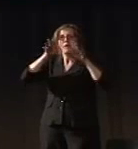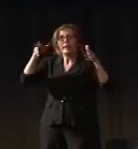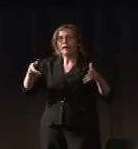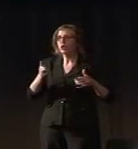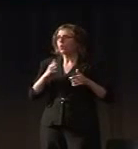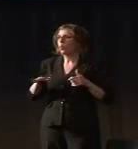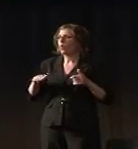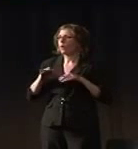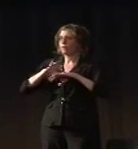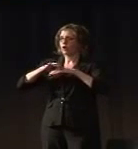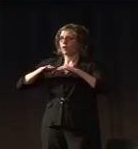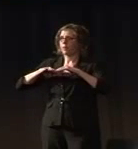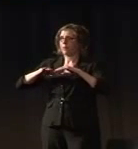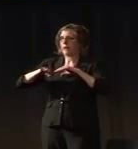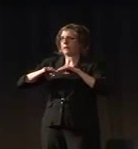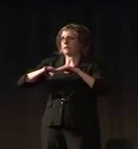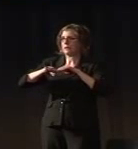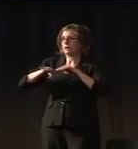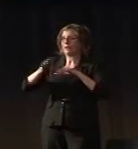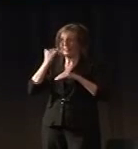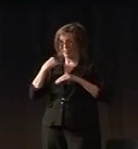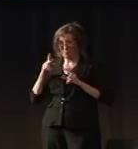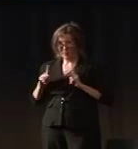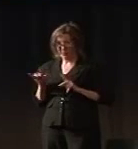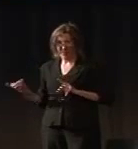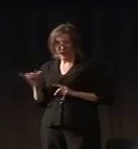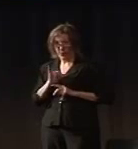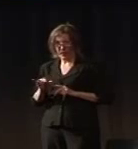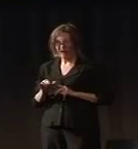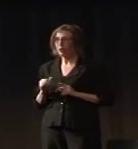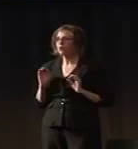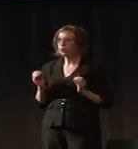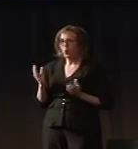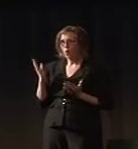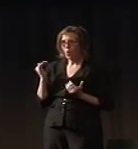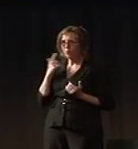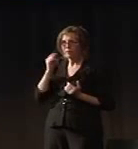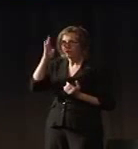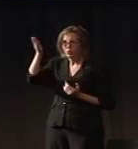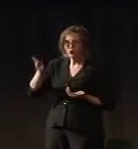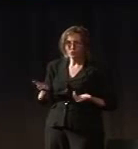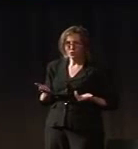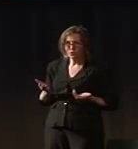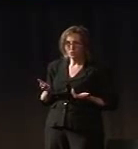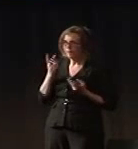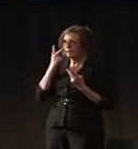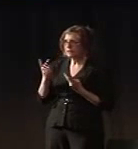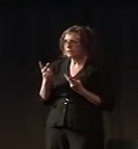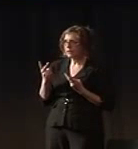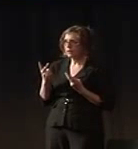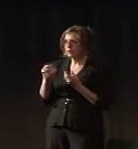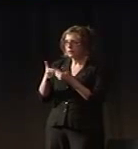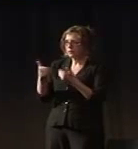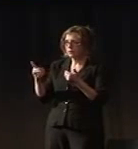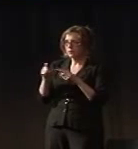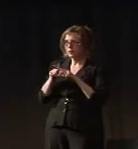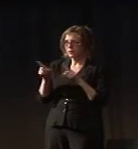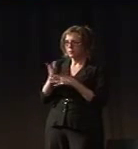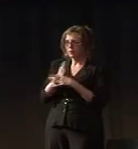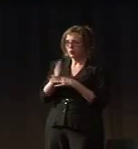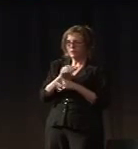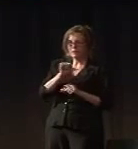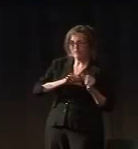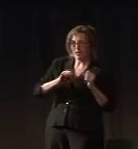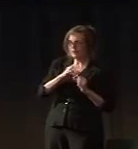thing is now certain. We have no hope whatsoever, no hope in the future than we had in the past, of seeing a definitive distinction between science